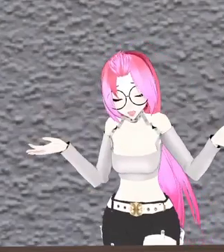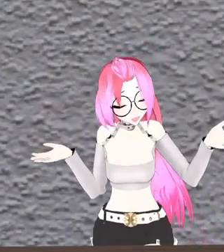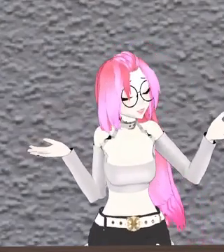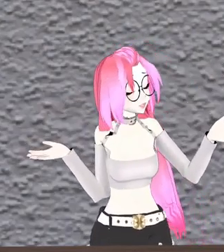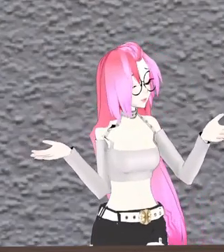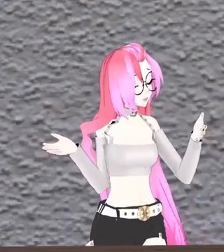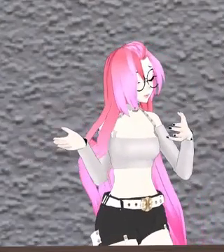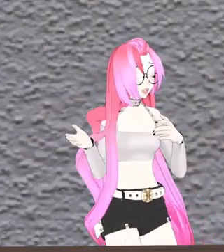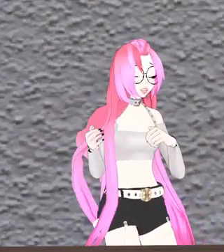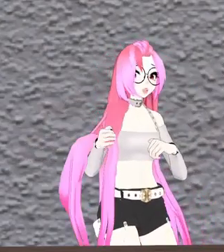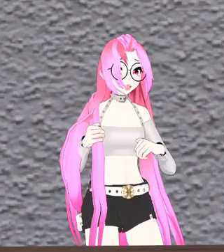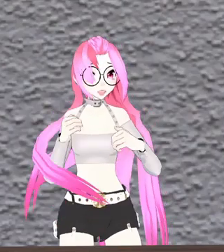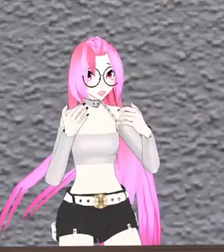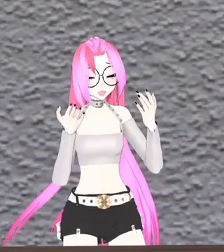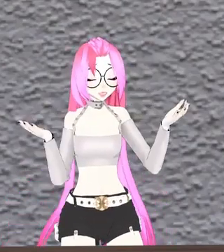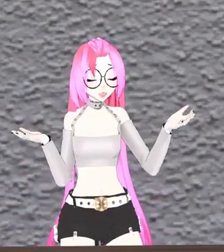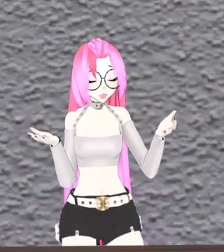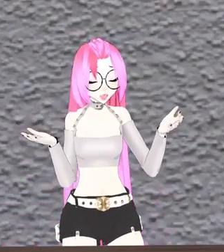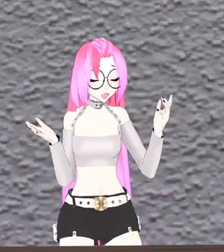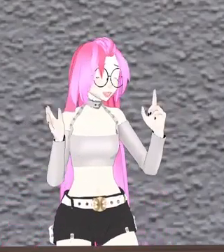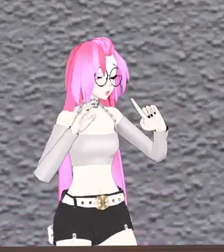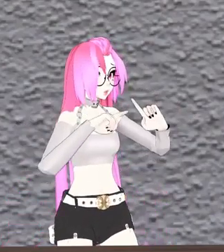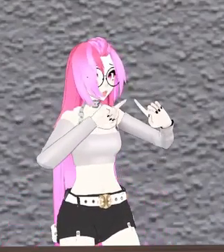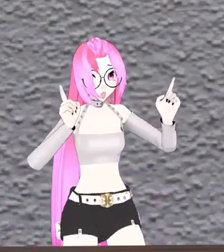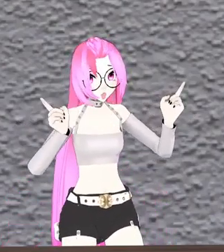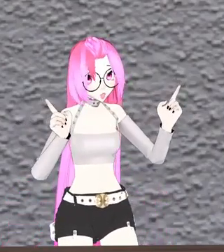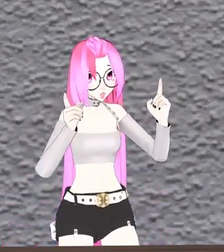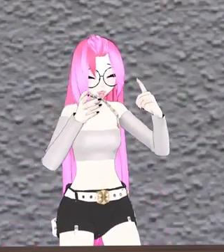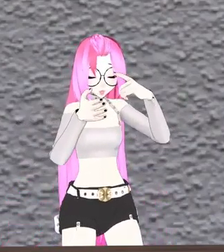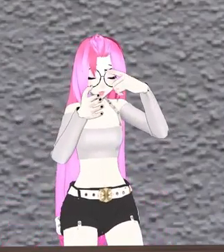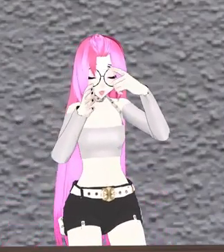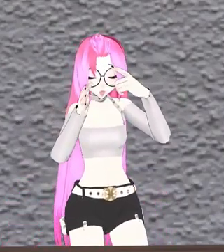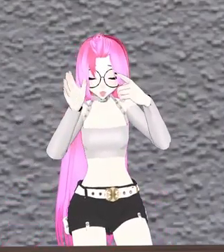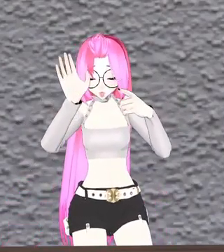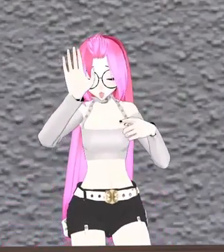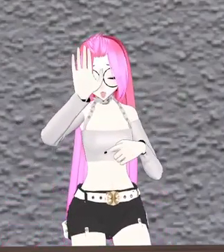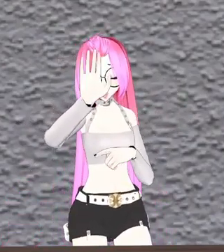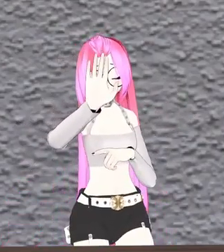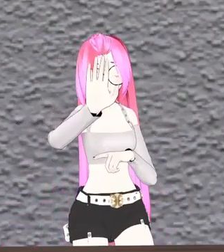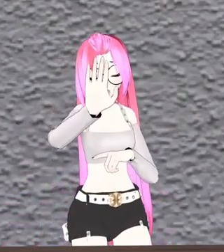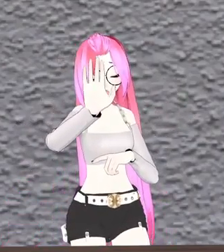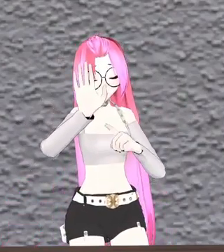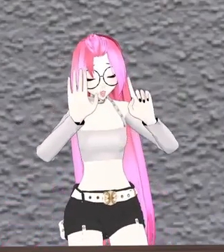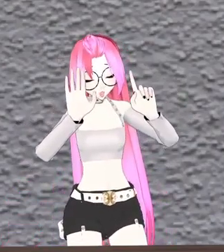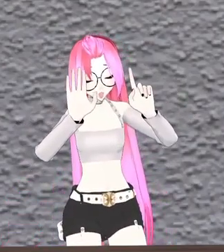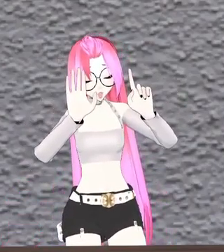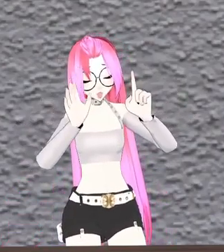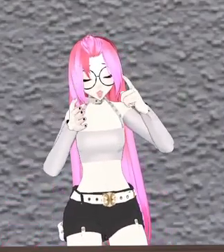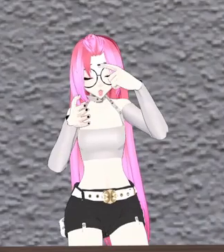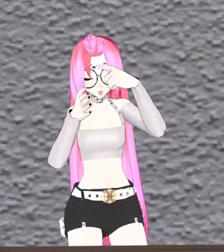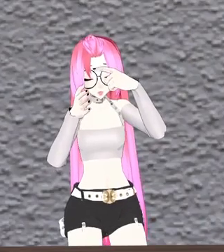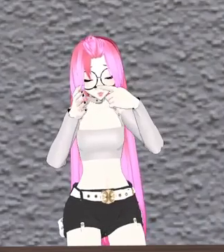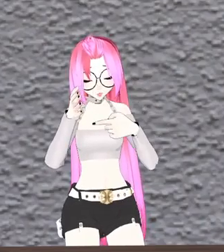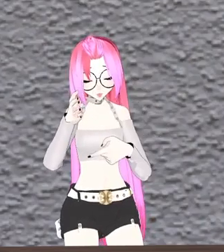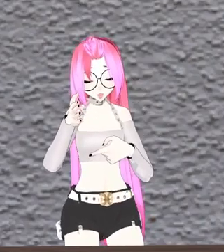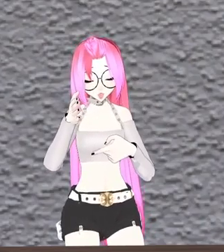What? A very simple sign. The other way is with a flat hand and a pointer finger, and you're